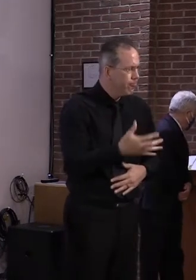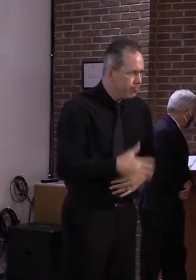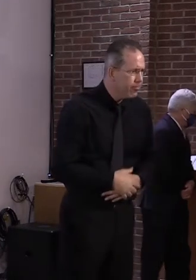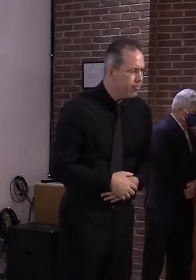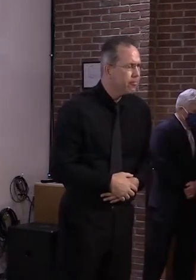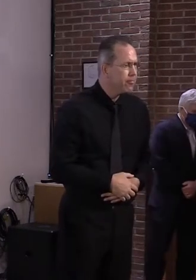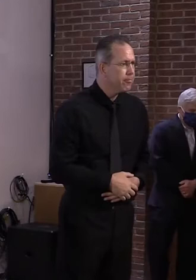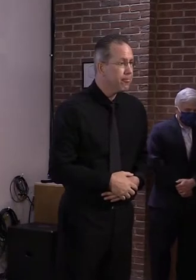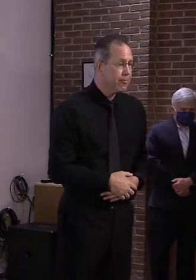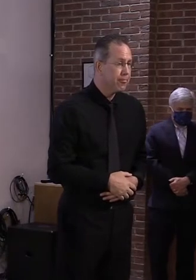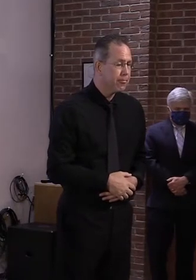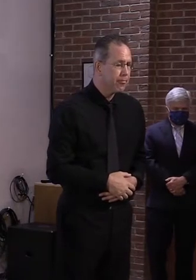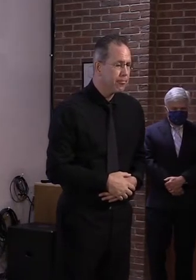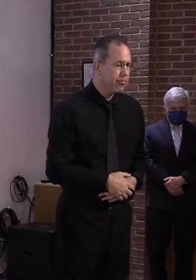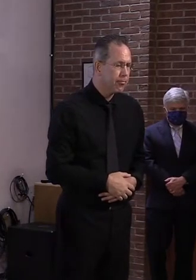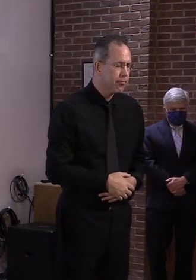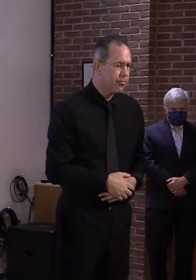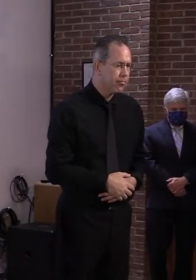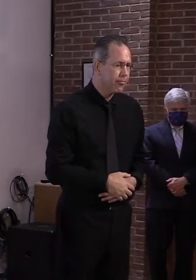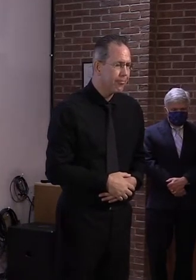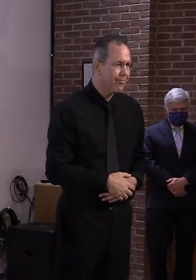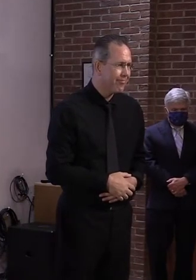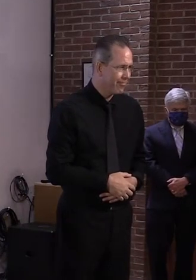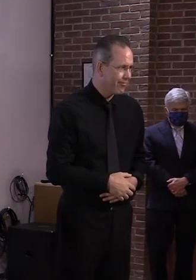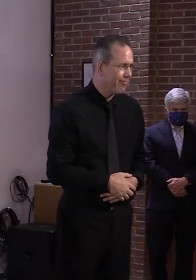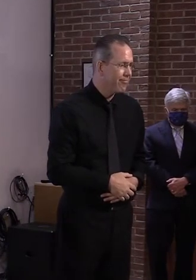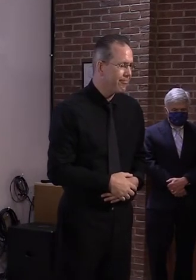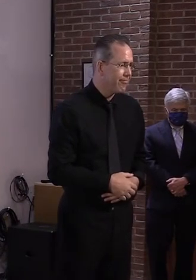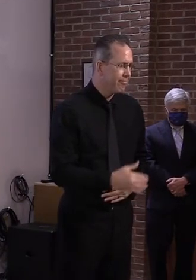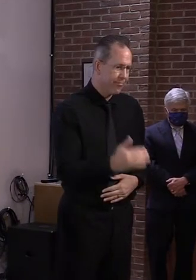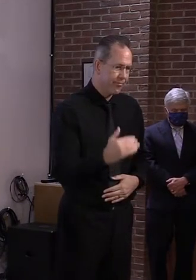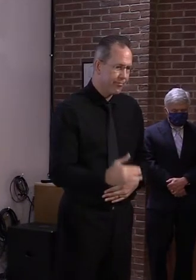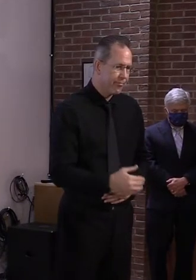All right. Thank you. I'm going to move to Kat at WCAX.